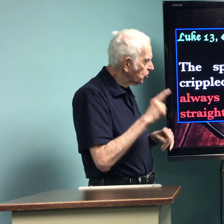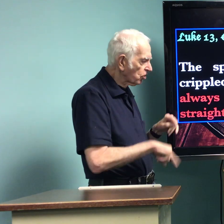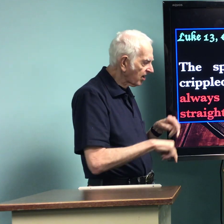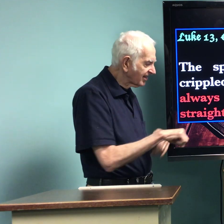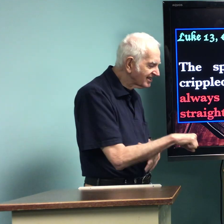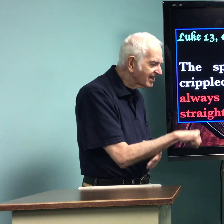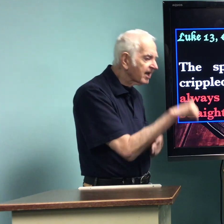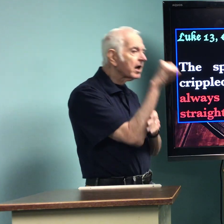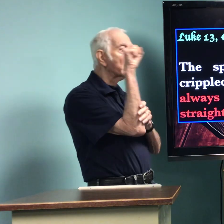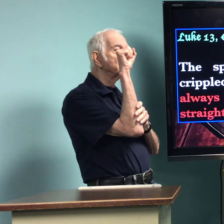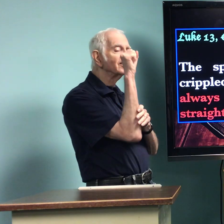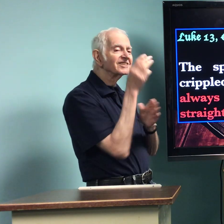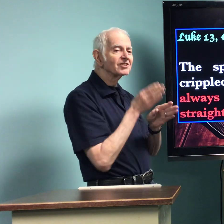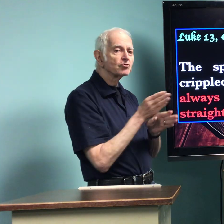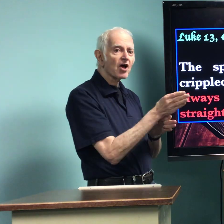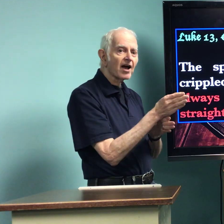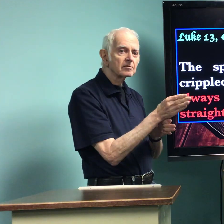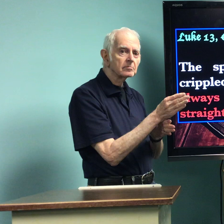She could not stand up straight.